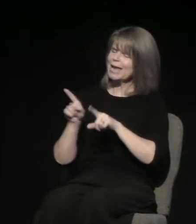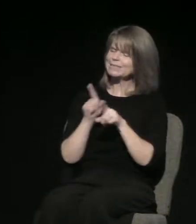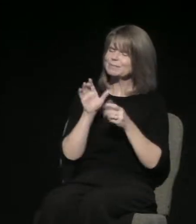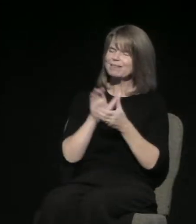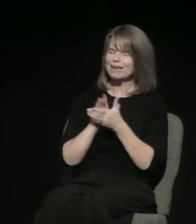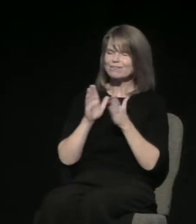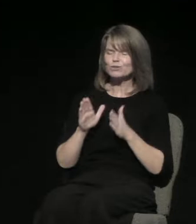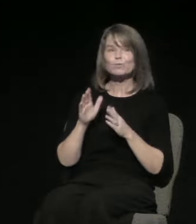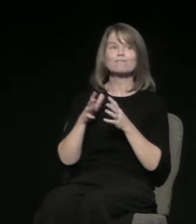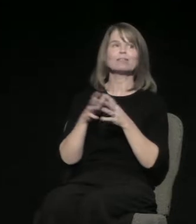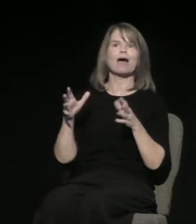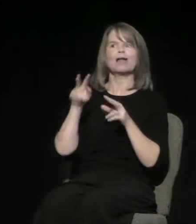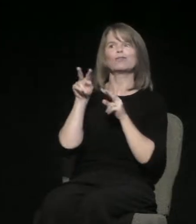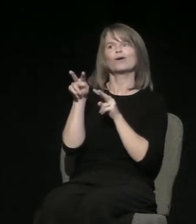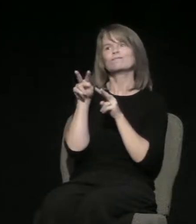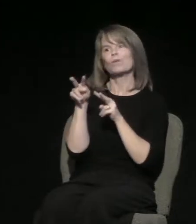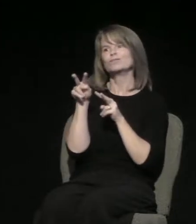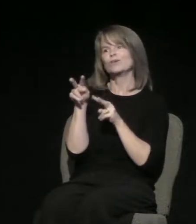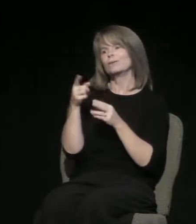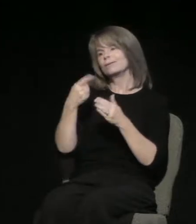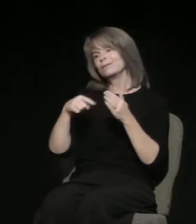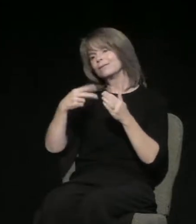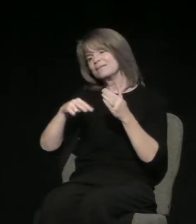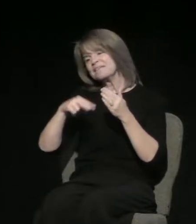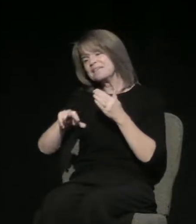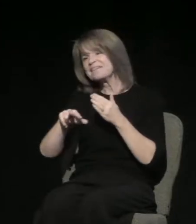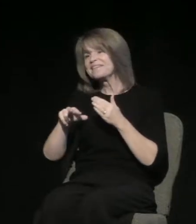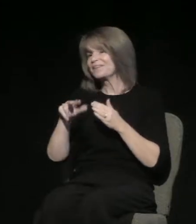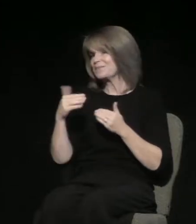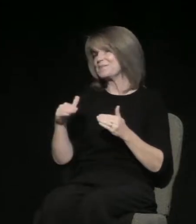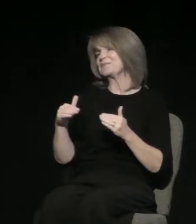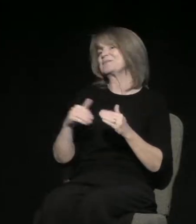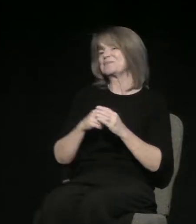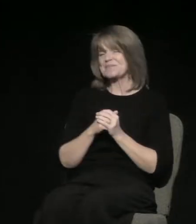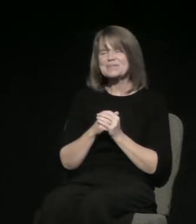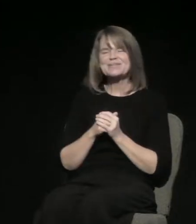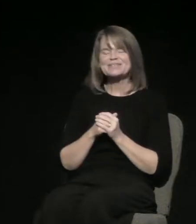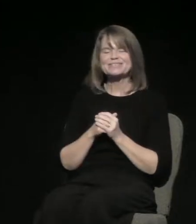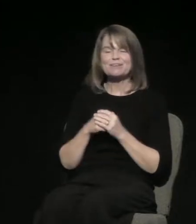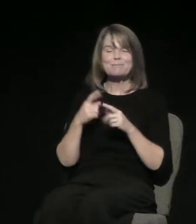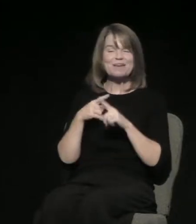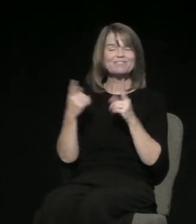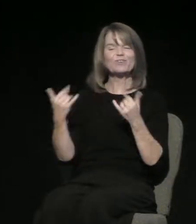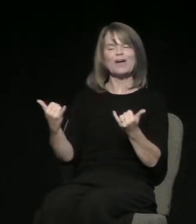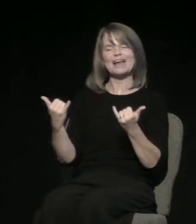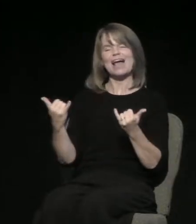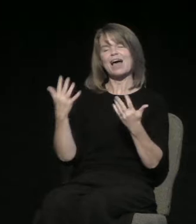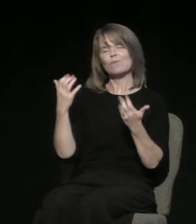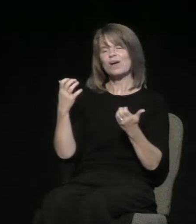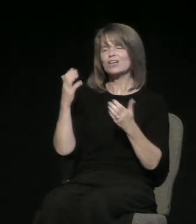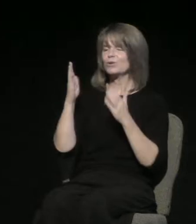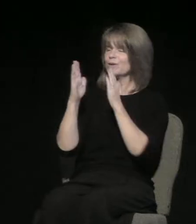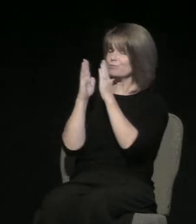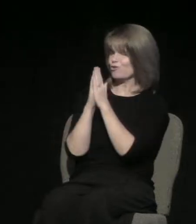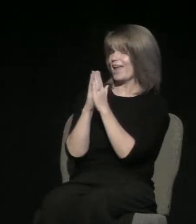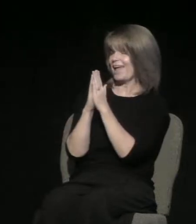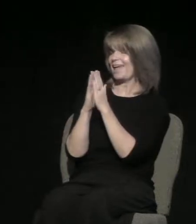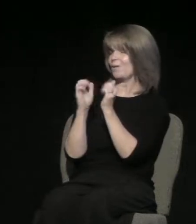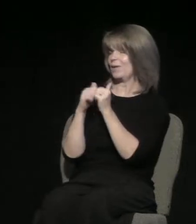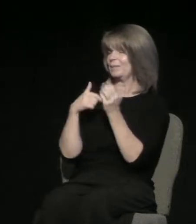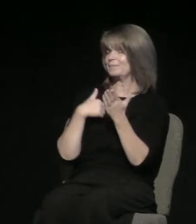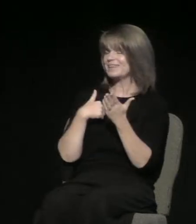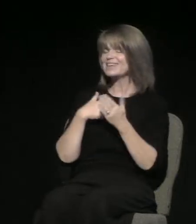We've We've Got A Lot To Look Forward To As We Continue To Study Ephesians But For This Moment Would You Just Bow For A Second